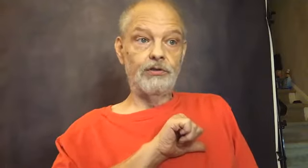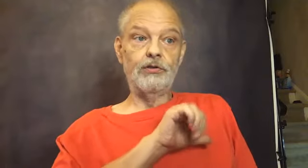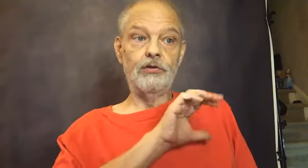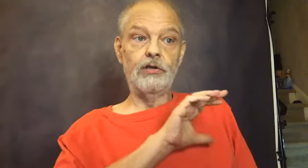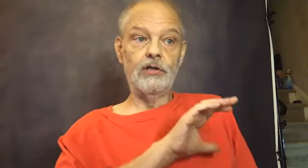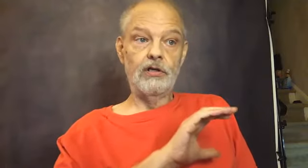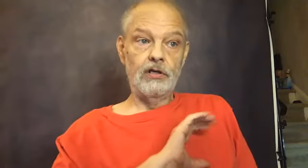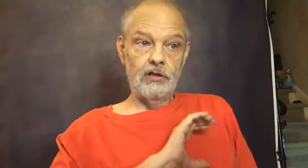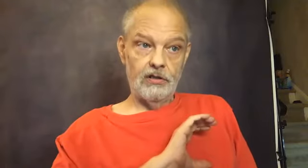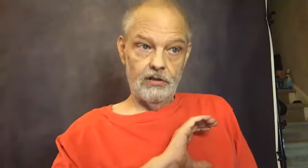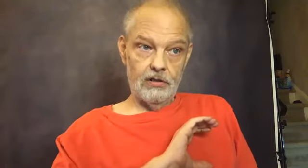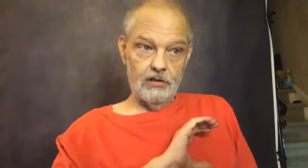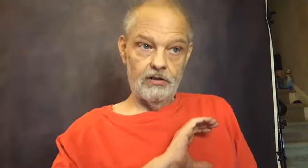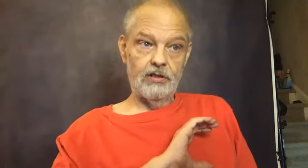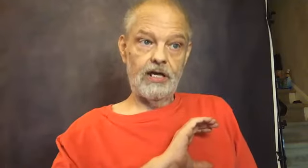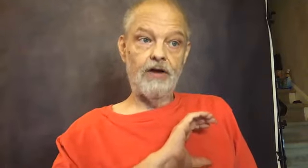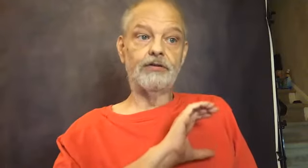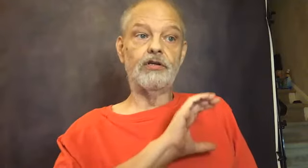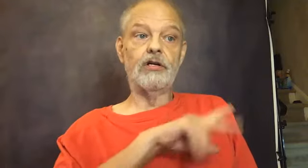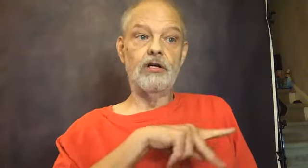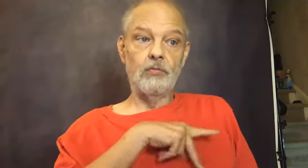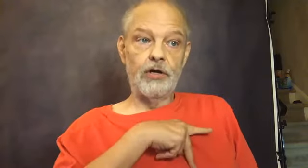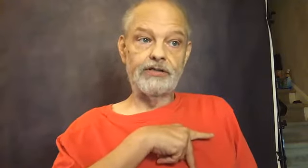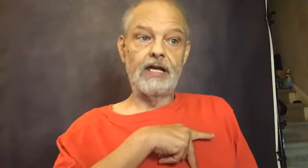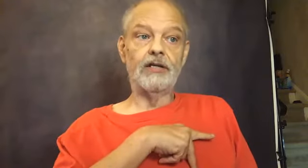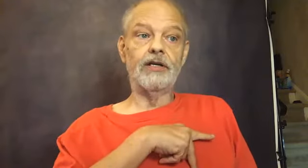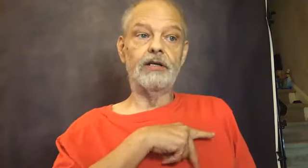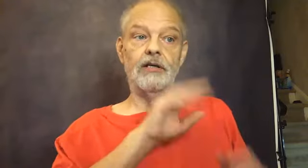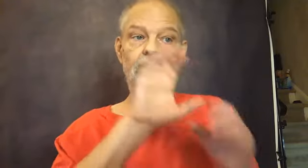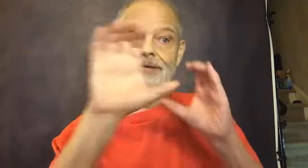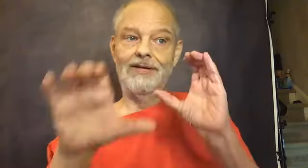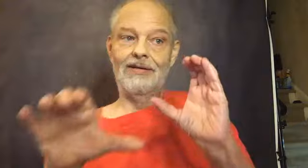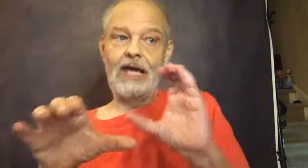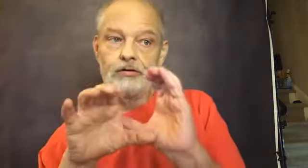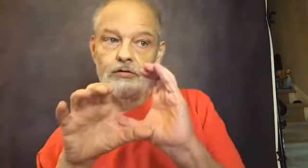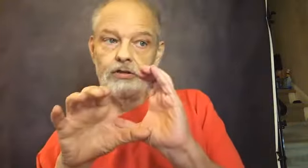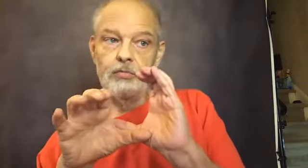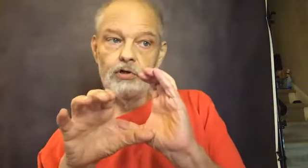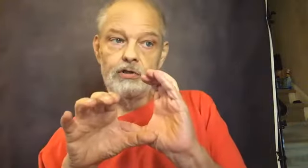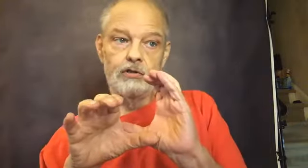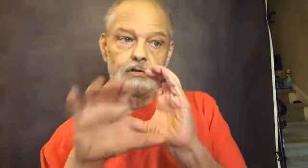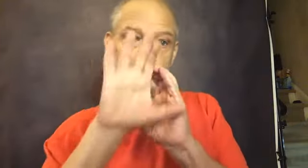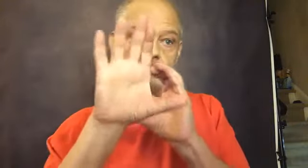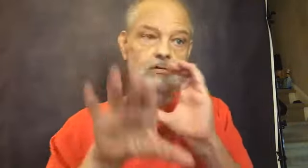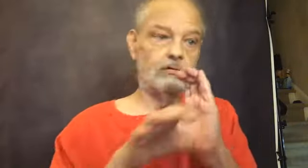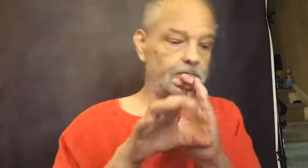Attitude, character, personality, character in a book.